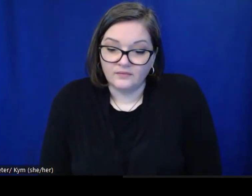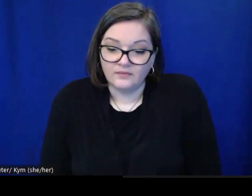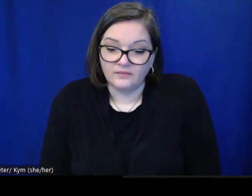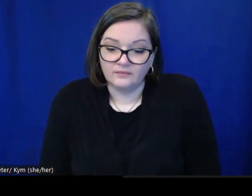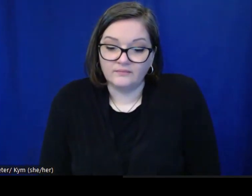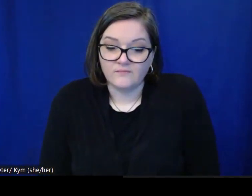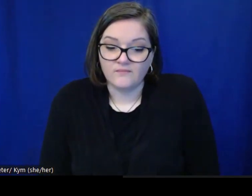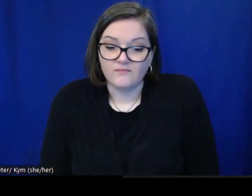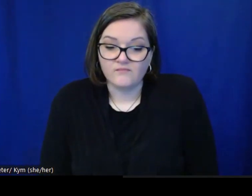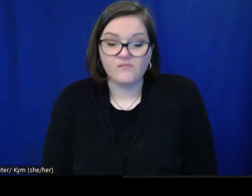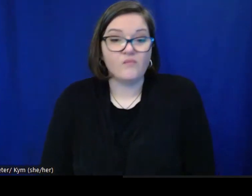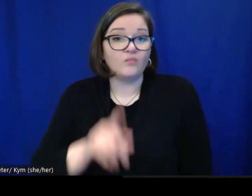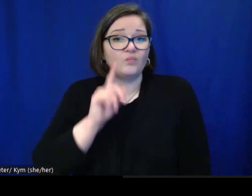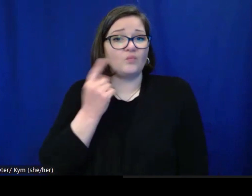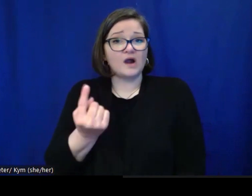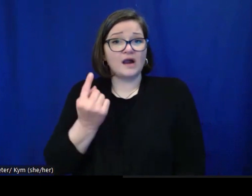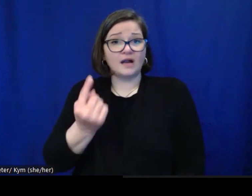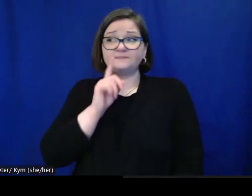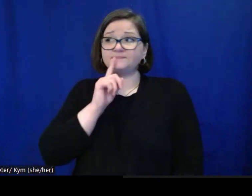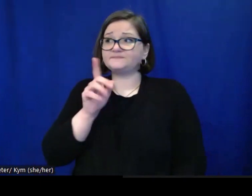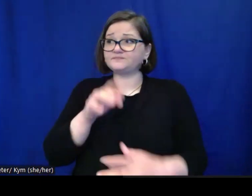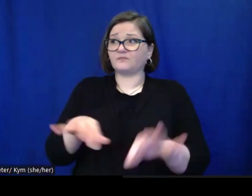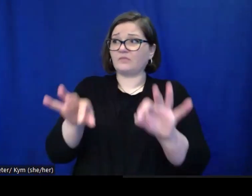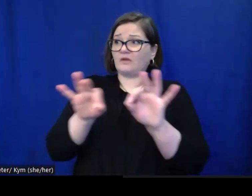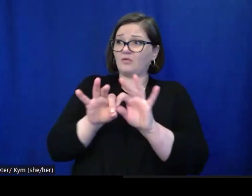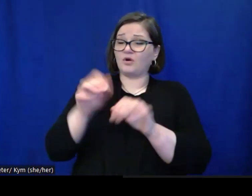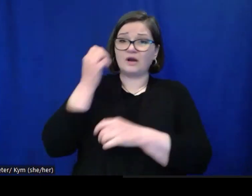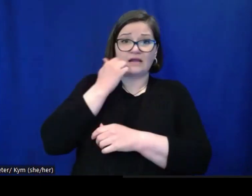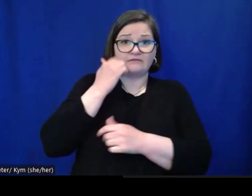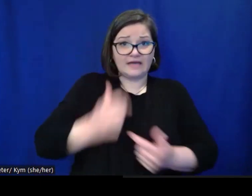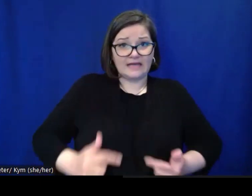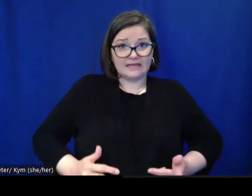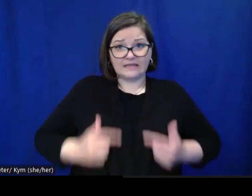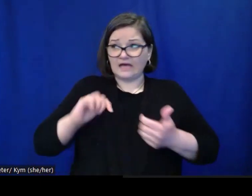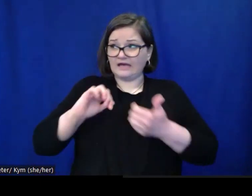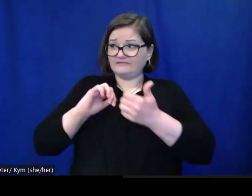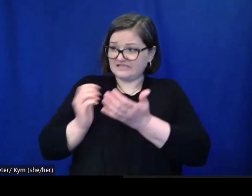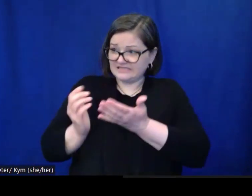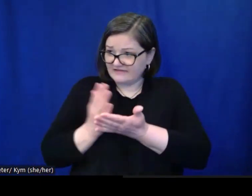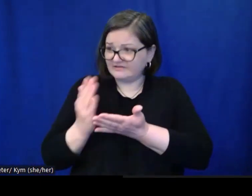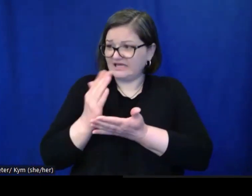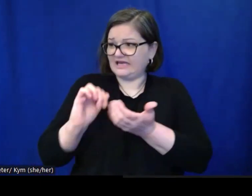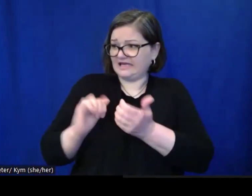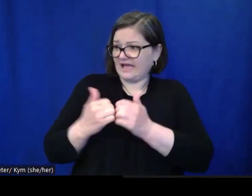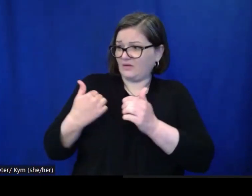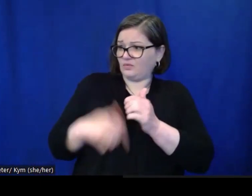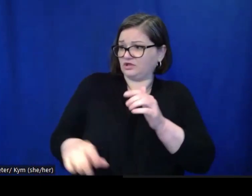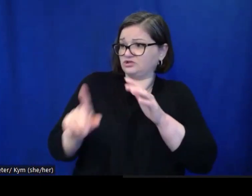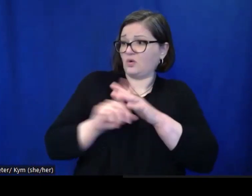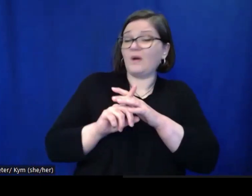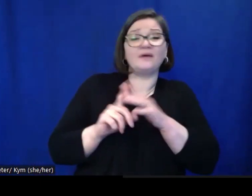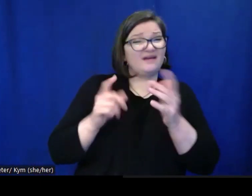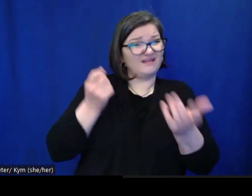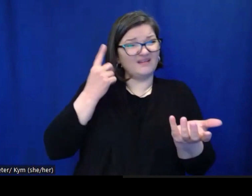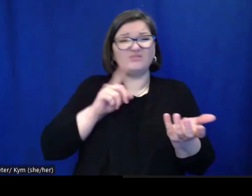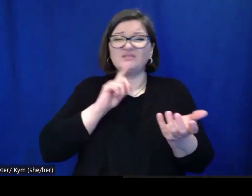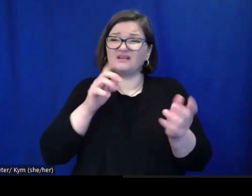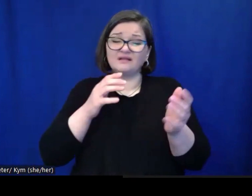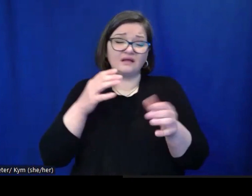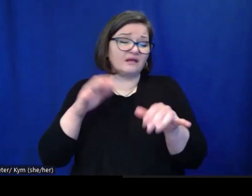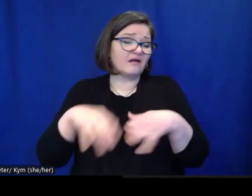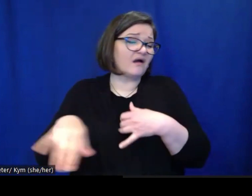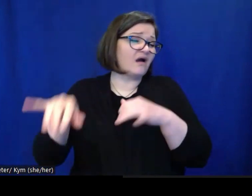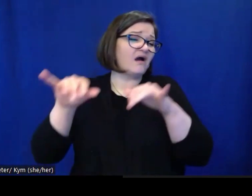is navigating how we show up in our day-to-day lives. It is very common practice that I've